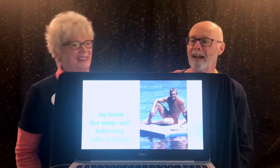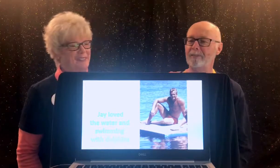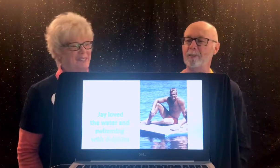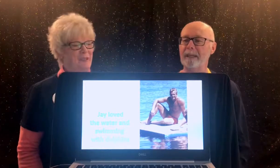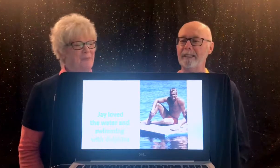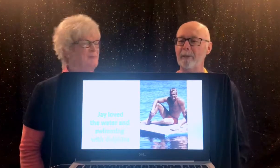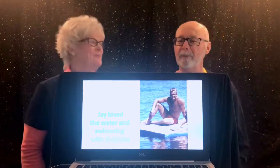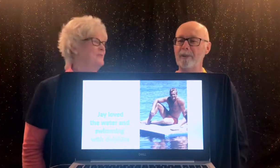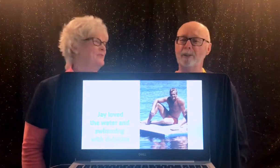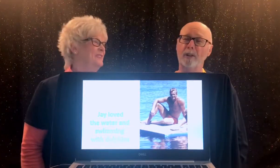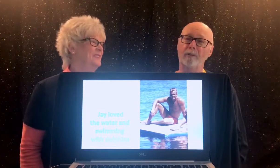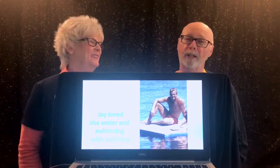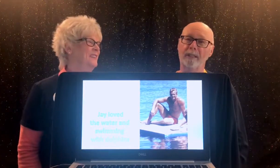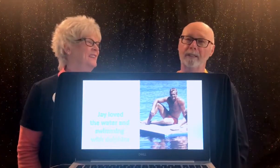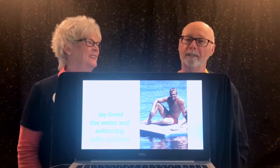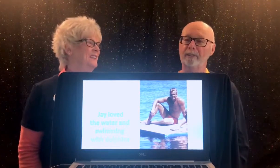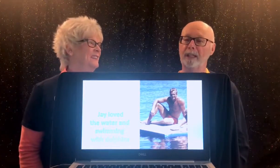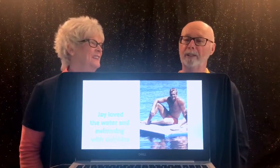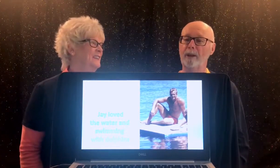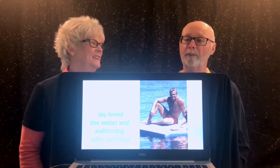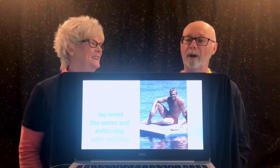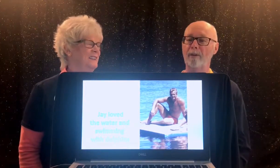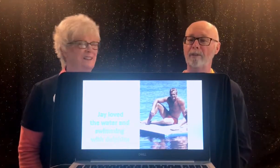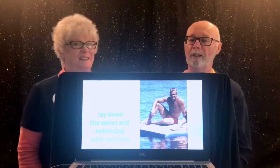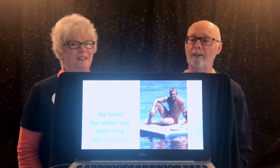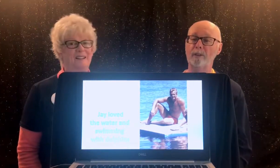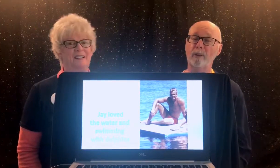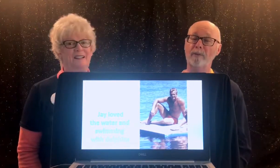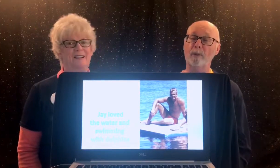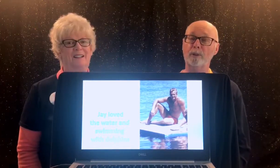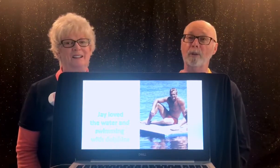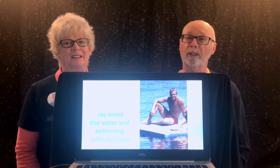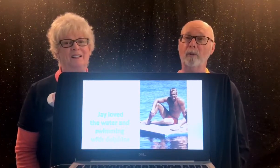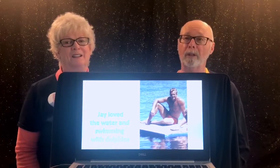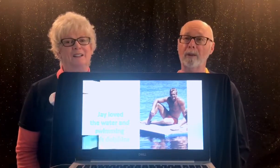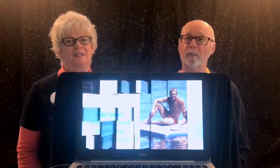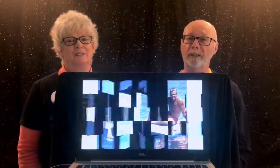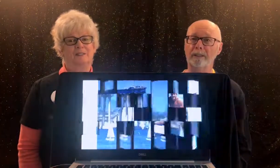After breaking up with his girlfriend, Jay jumped off the 24-story Coronado Bridge.